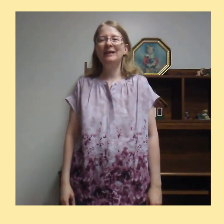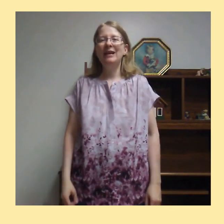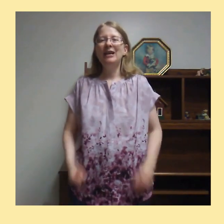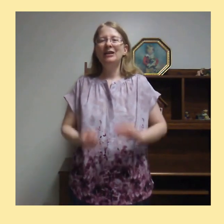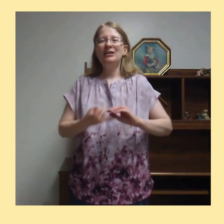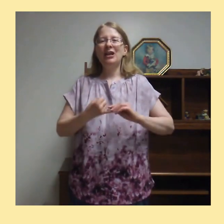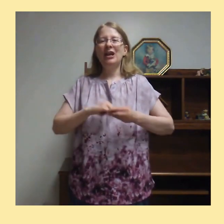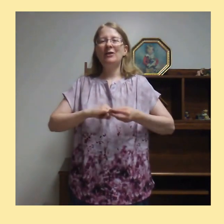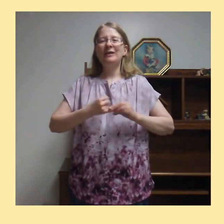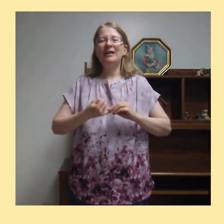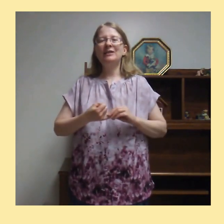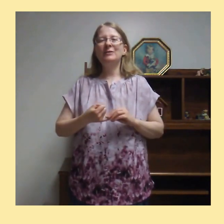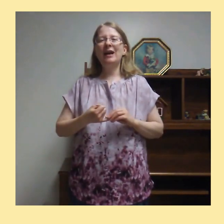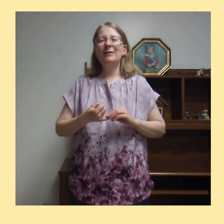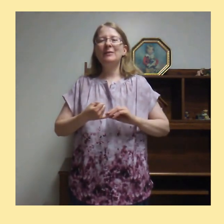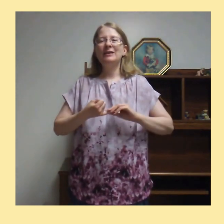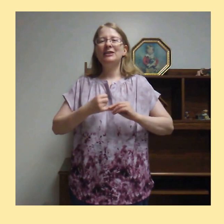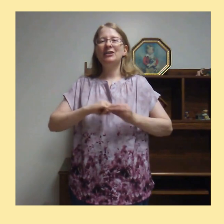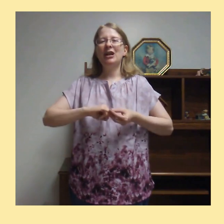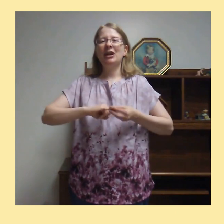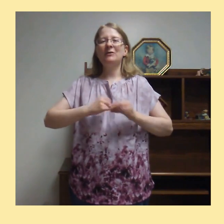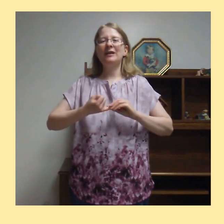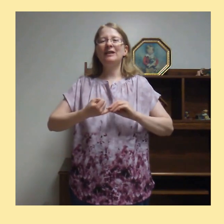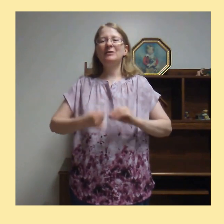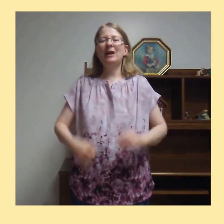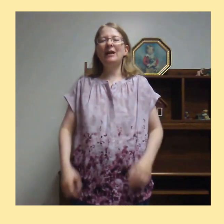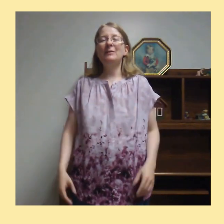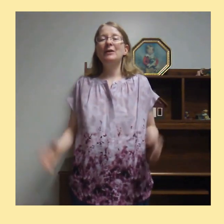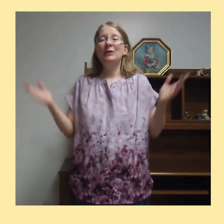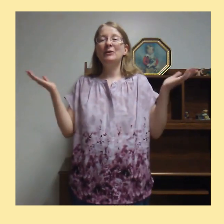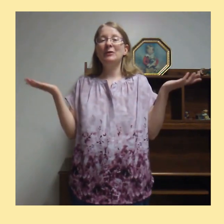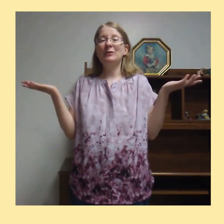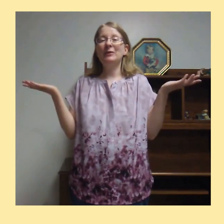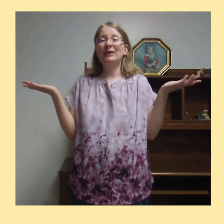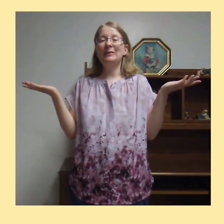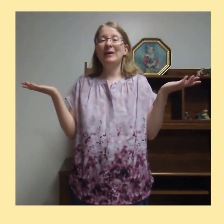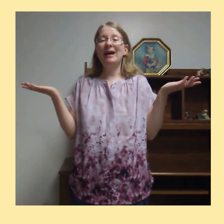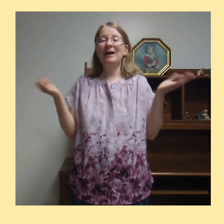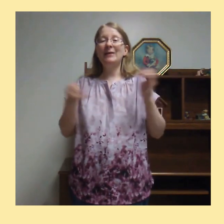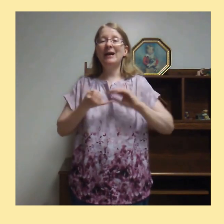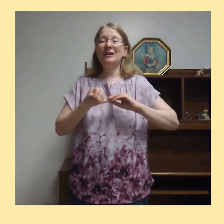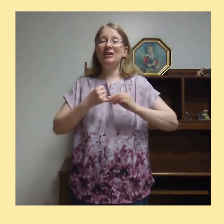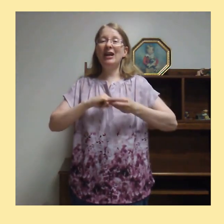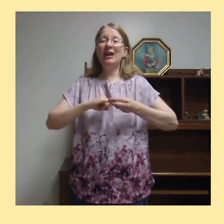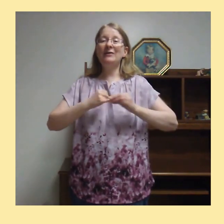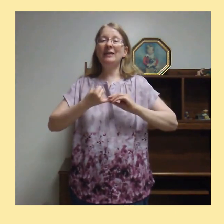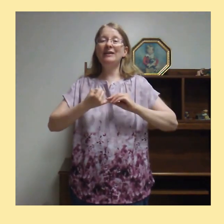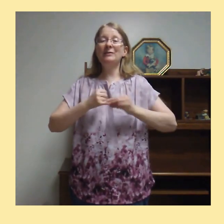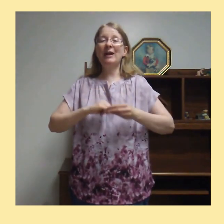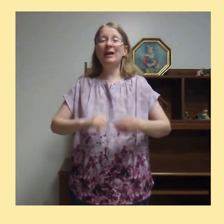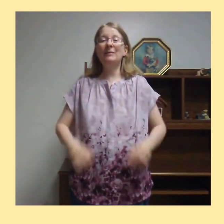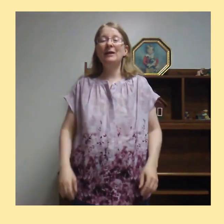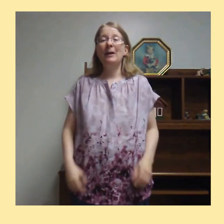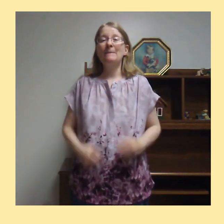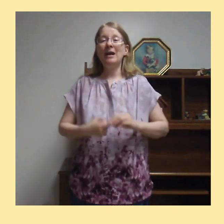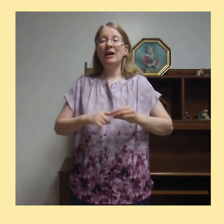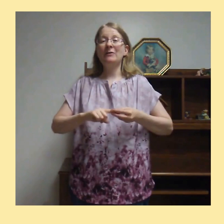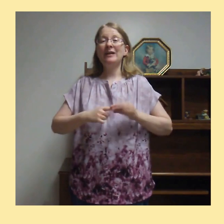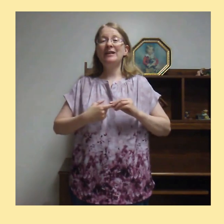Ripe. Cherries ripe, cherries ripe. Who will buy my cherries